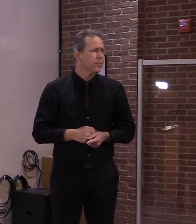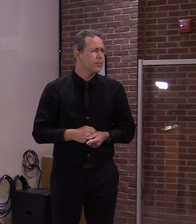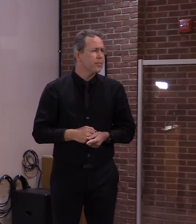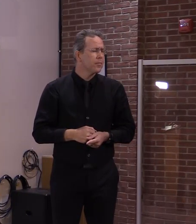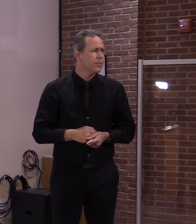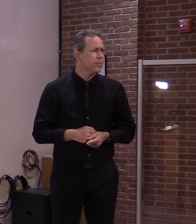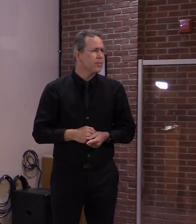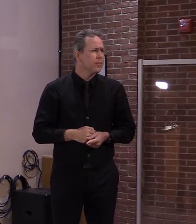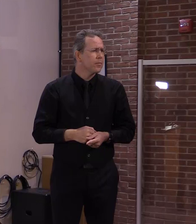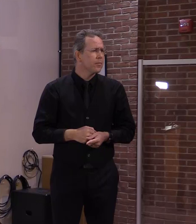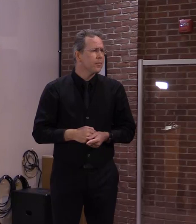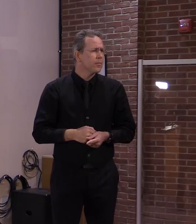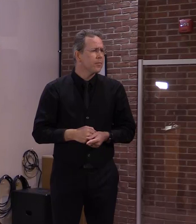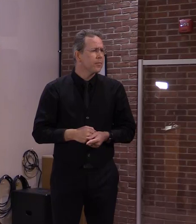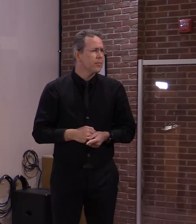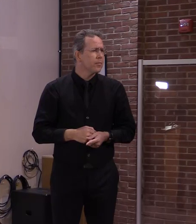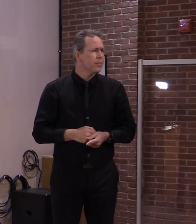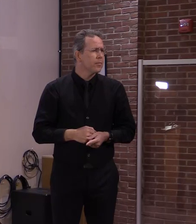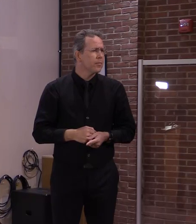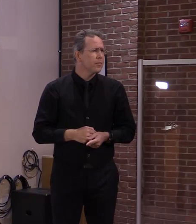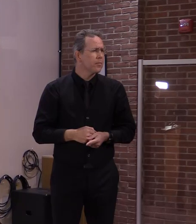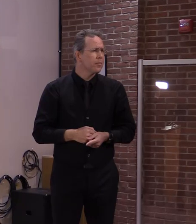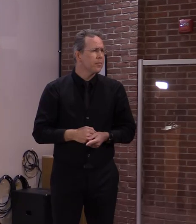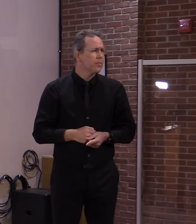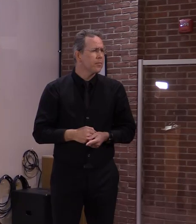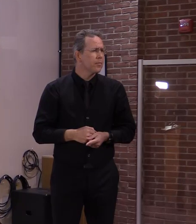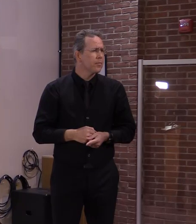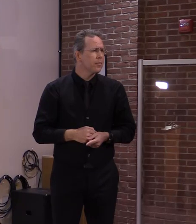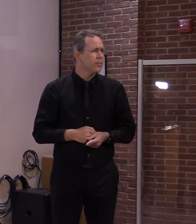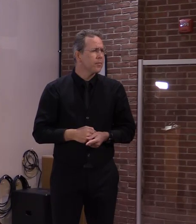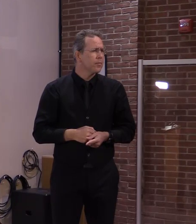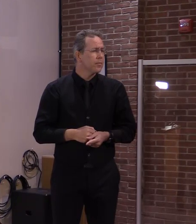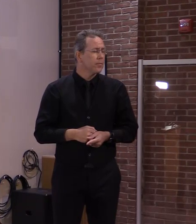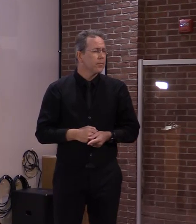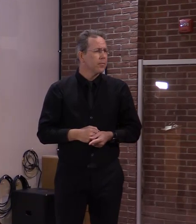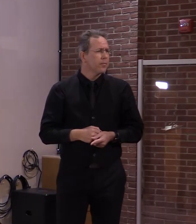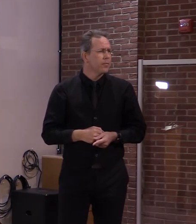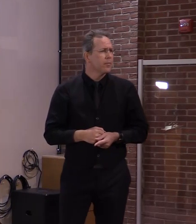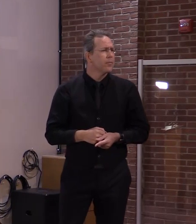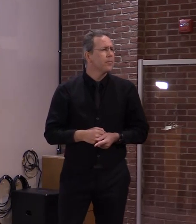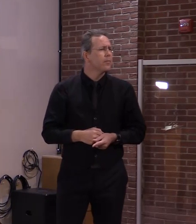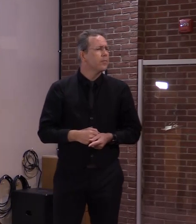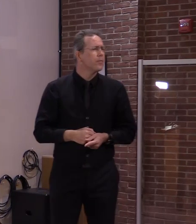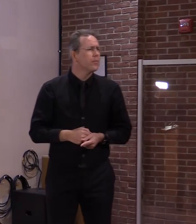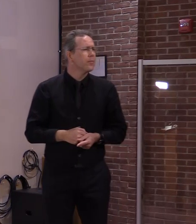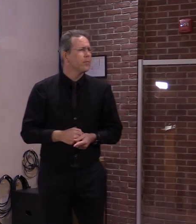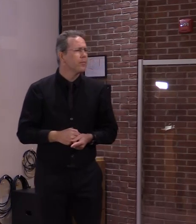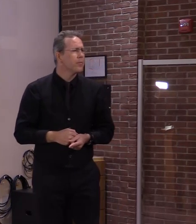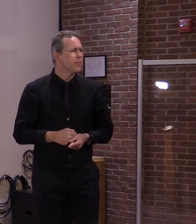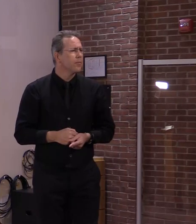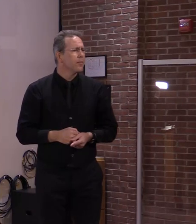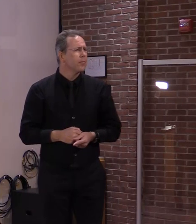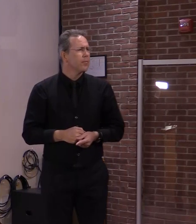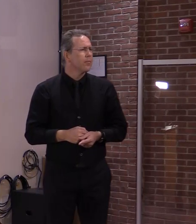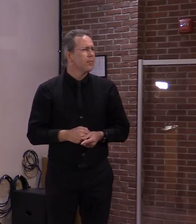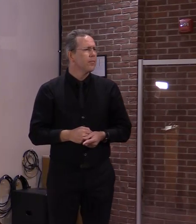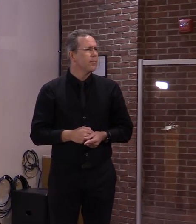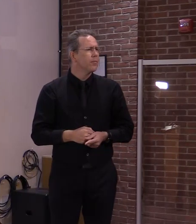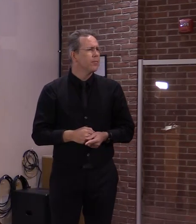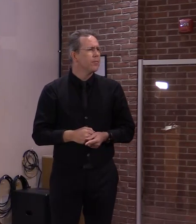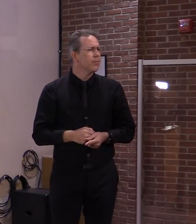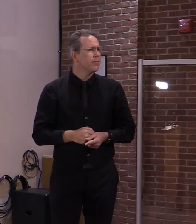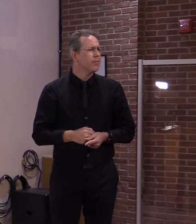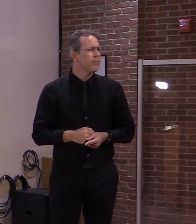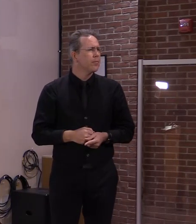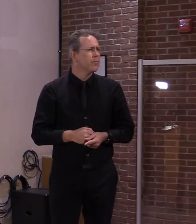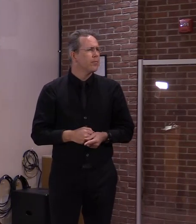Vermont's vaccine breakthrough rate, even though very low, is about 10 times higher than the national average?